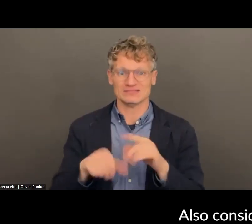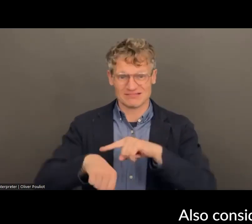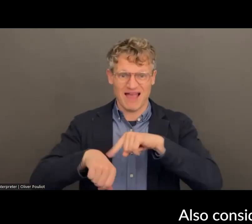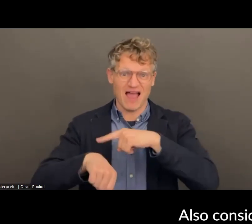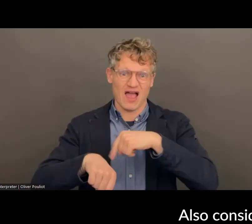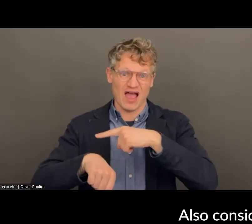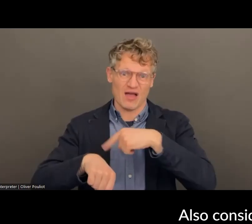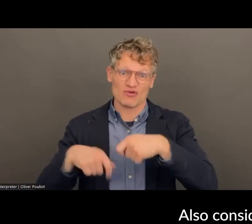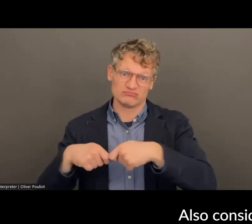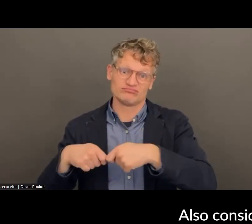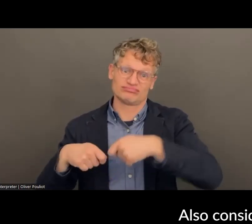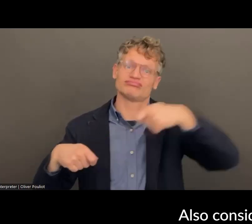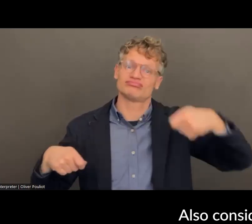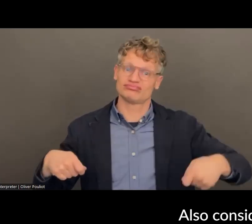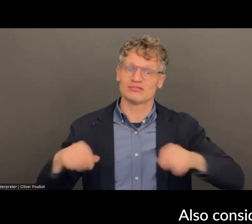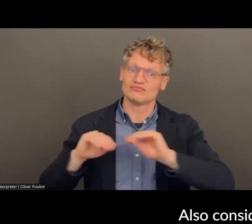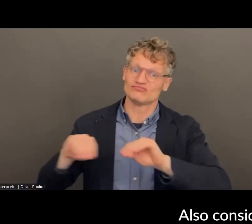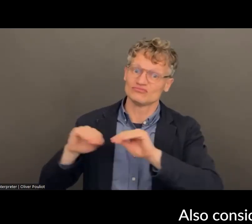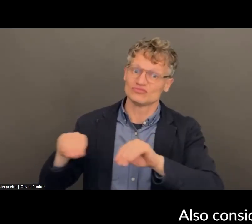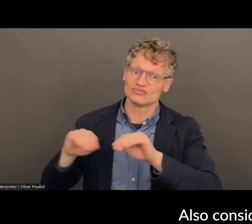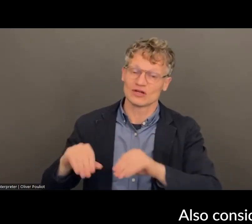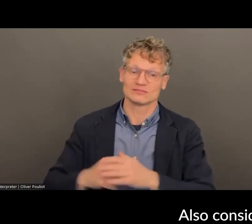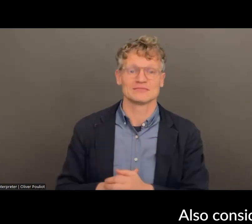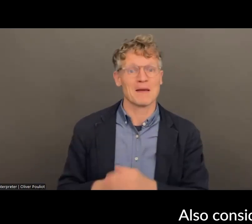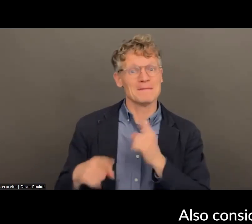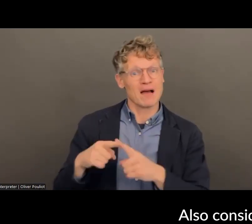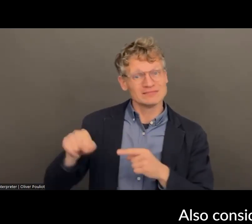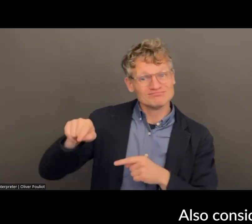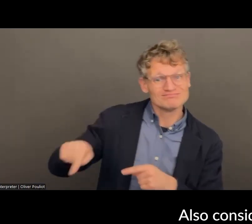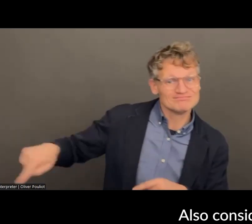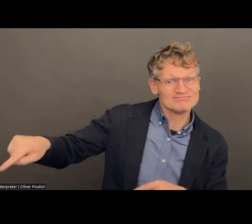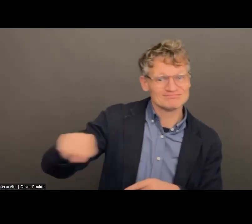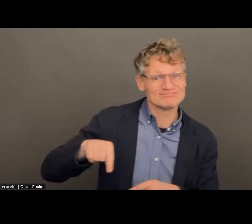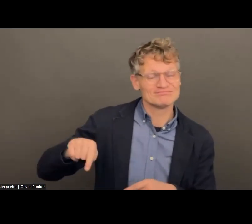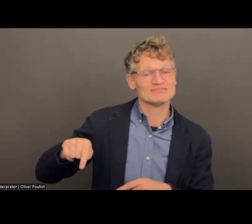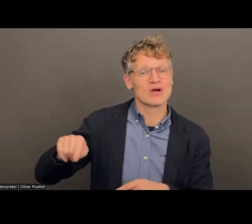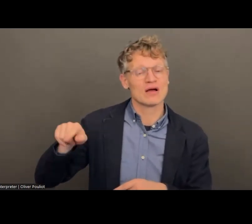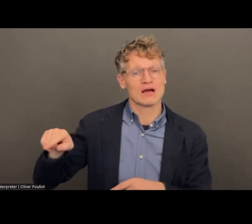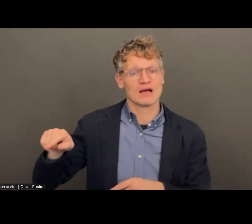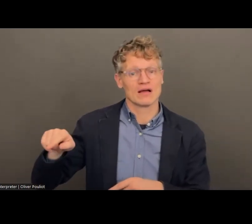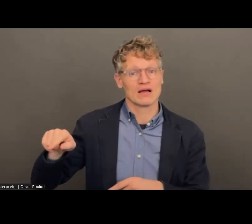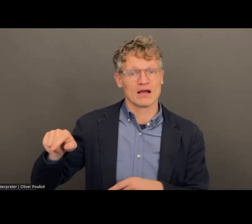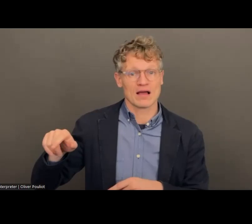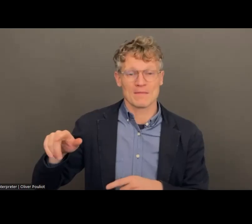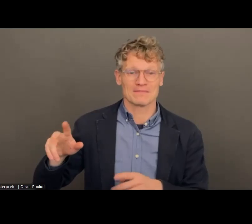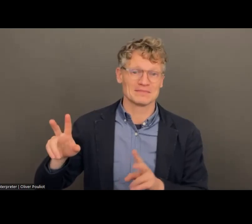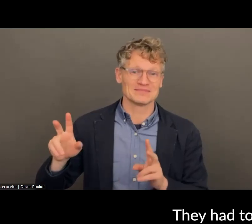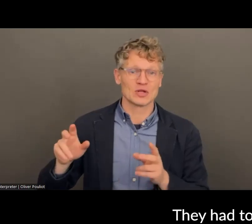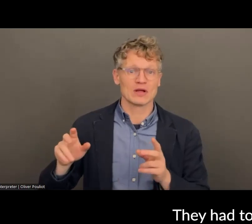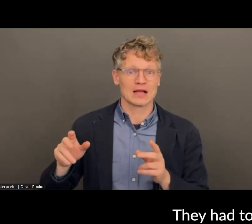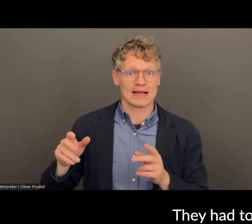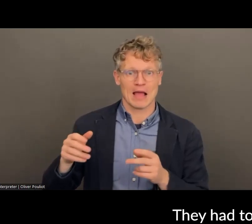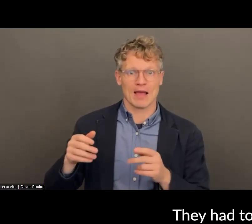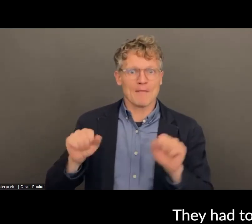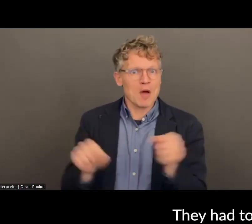also considering that the micro entrepreneurs cannot could not join the training sessions on their own. They